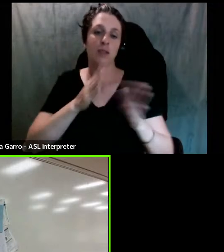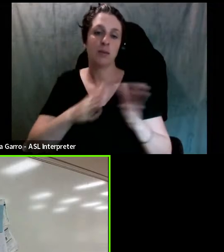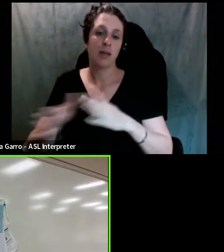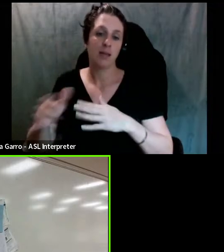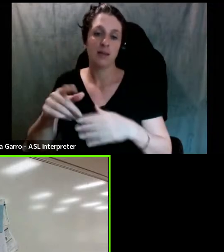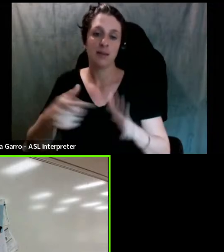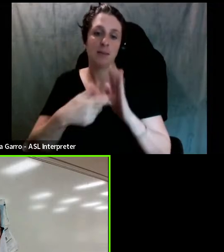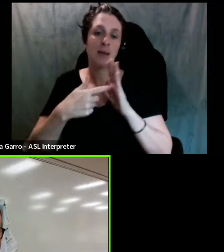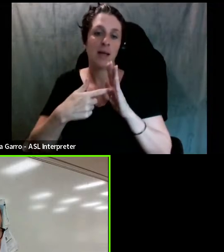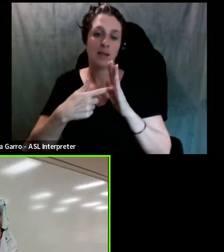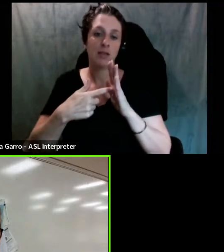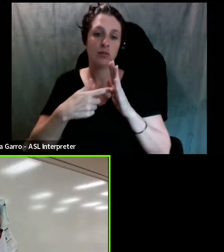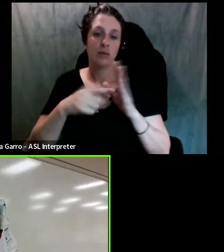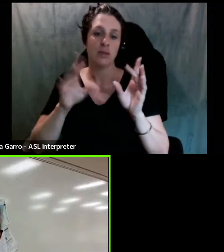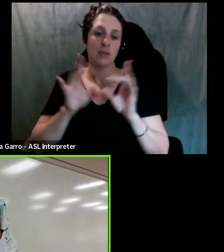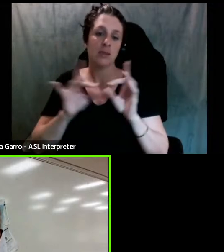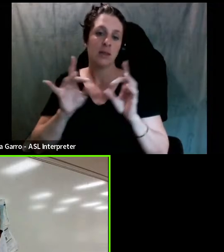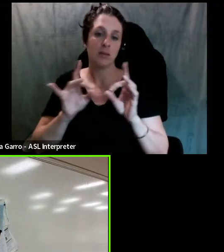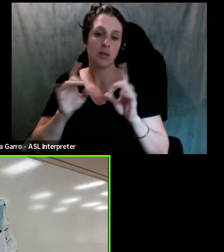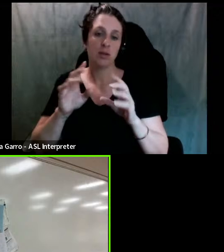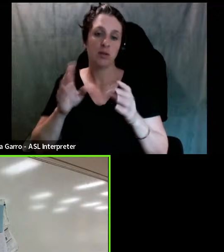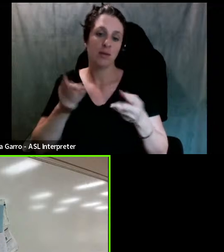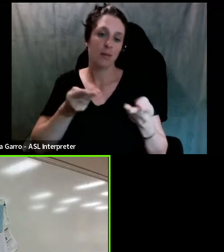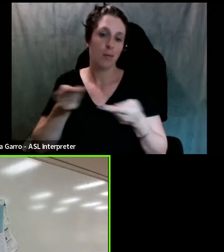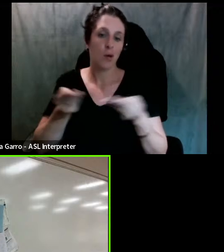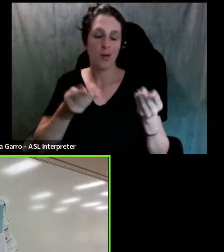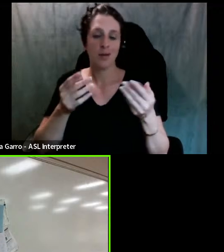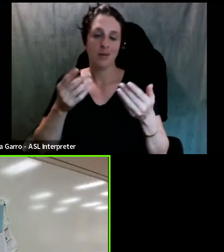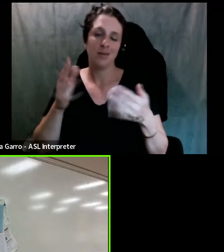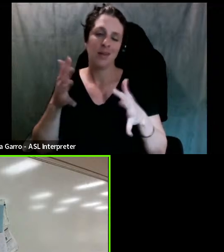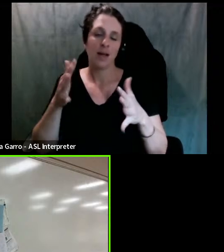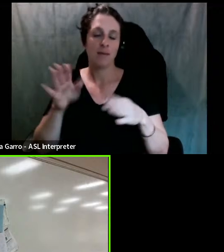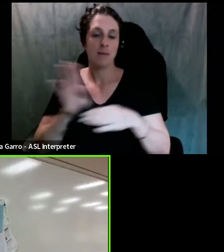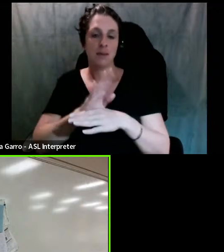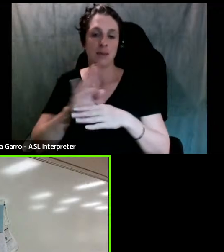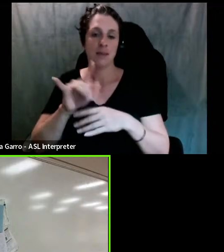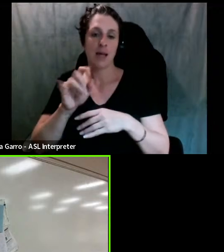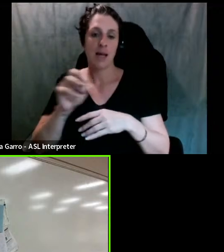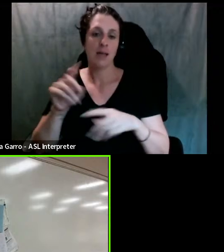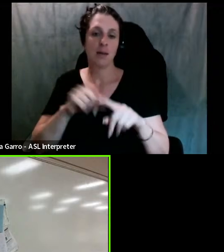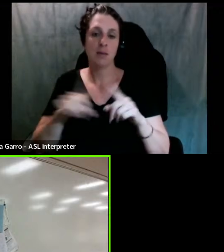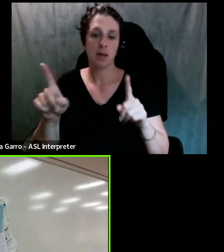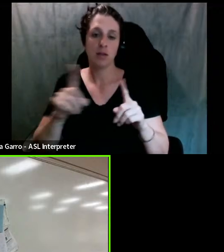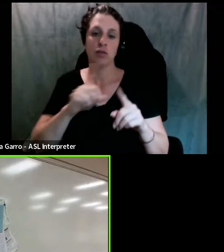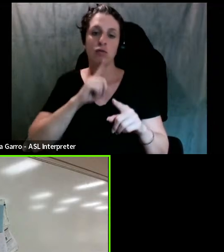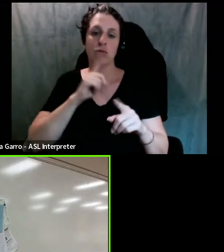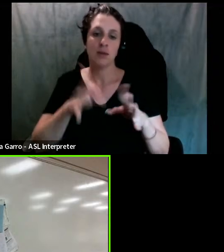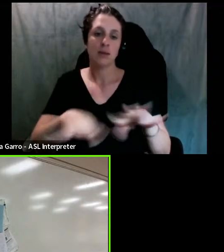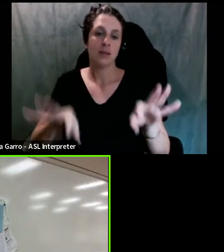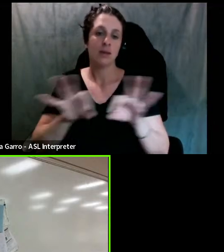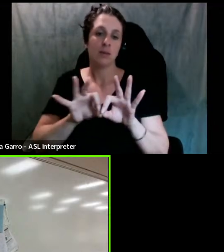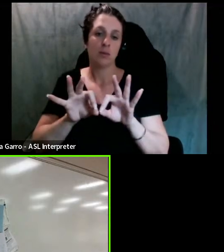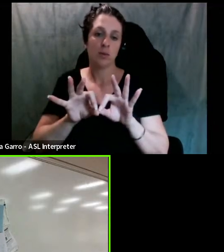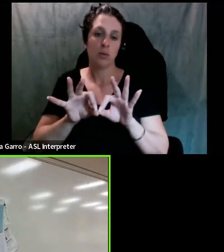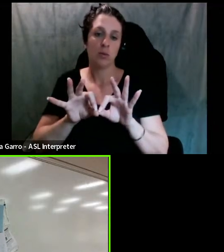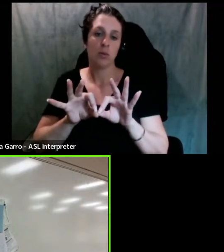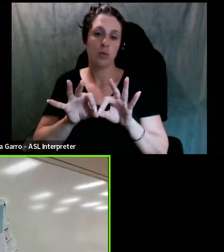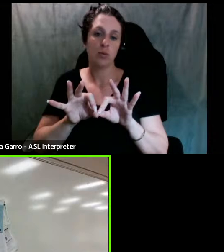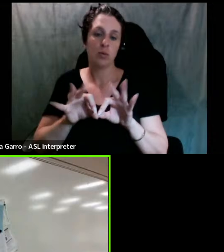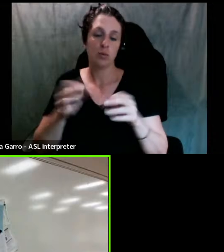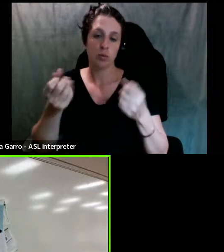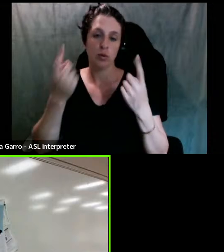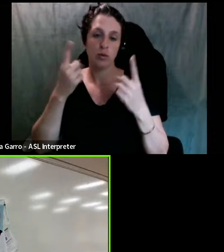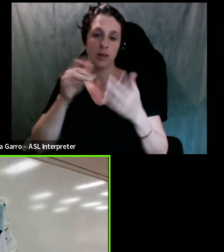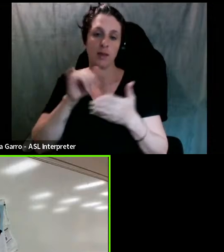in bargaining. It's somewhat of a business item here, but it's very important to understand